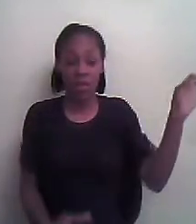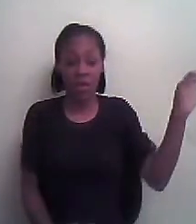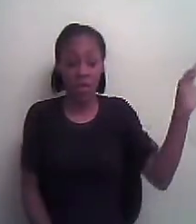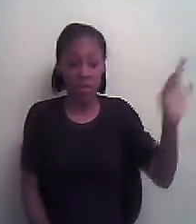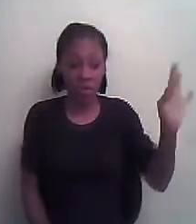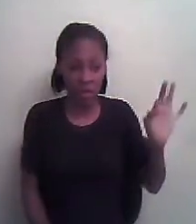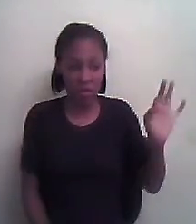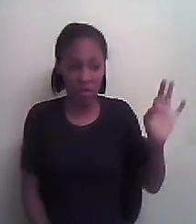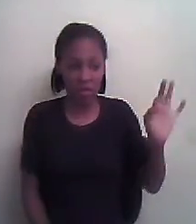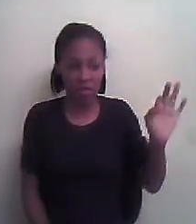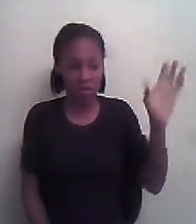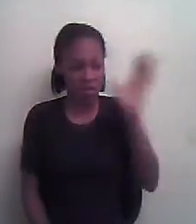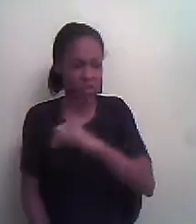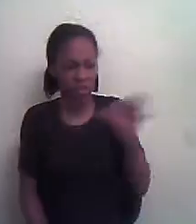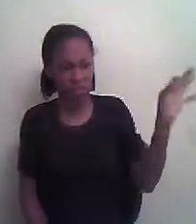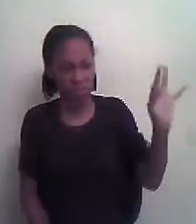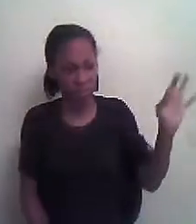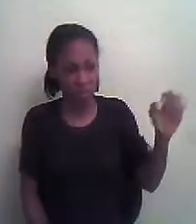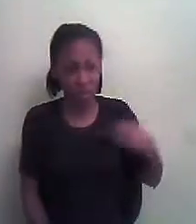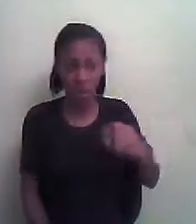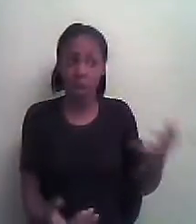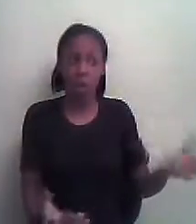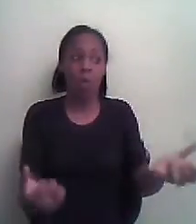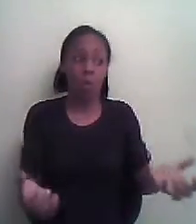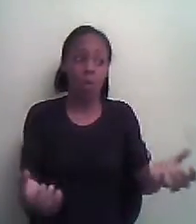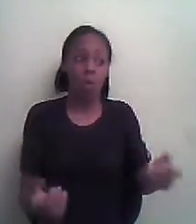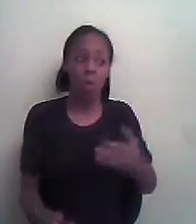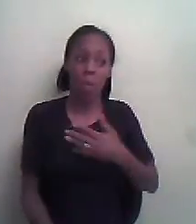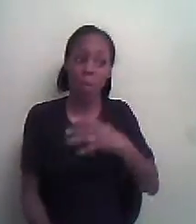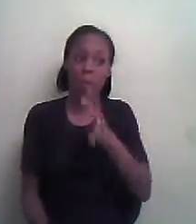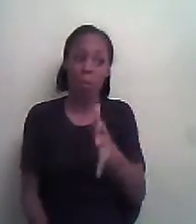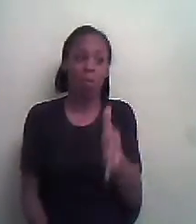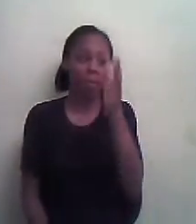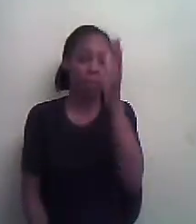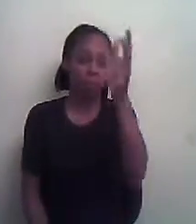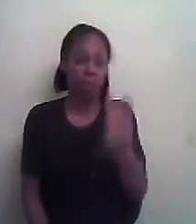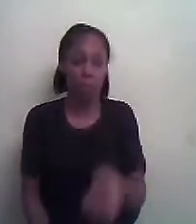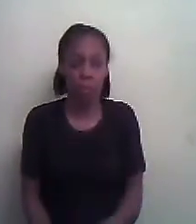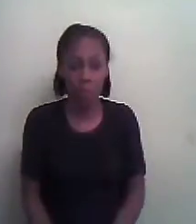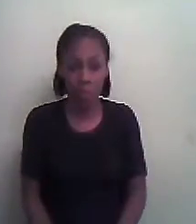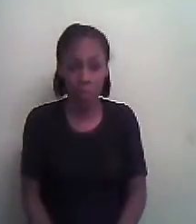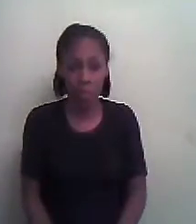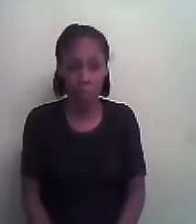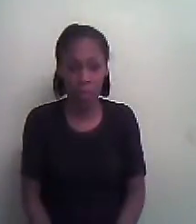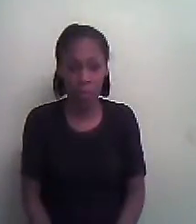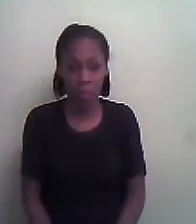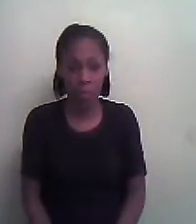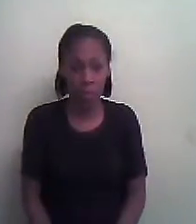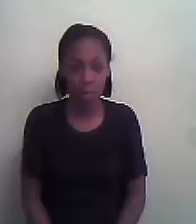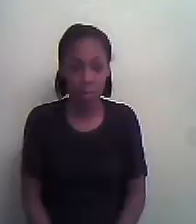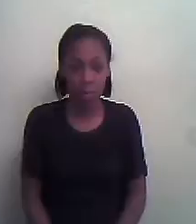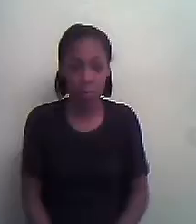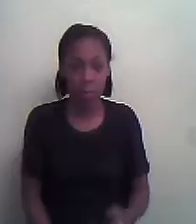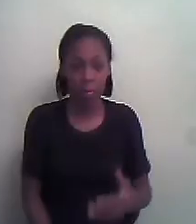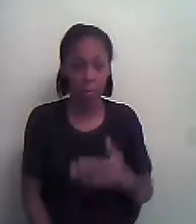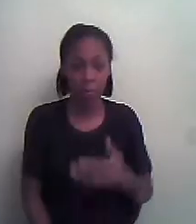I did manage to collect an old green platter and a gold Noritake coffee set, which I